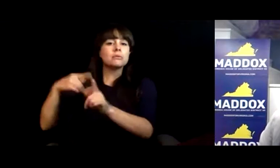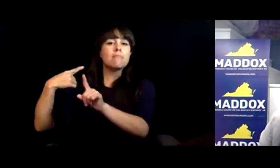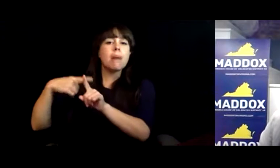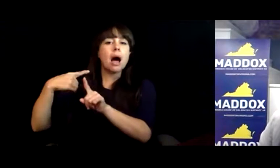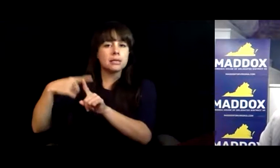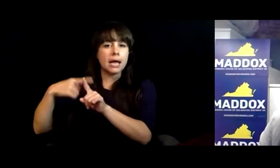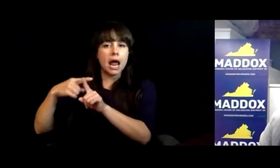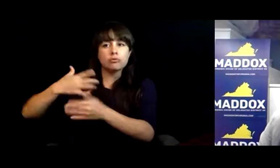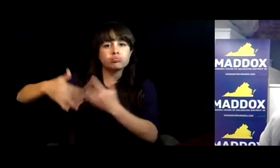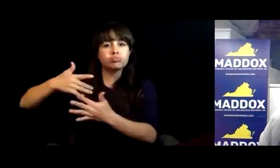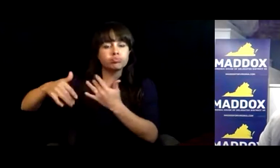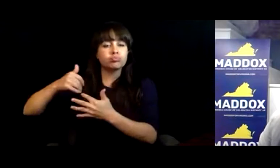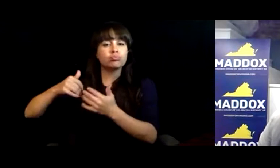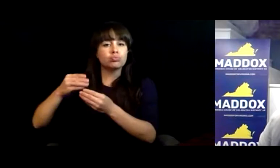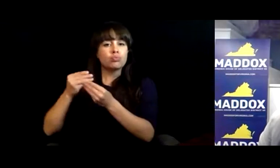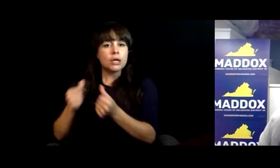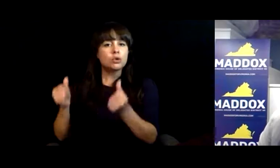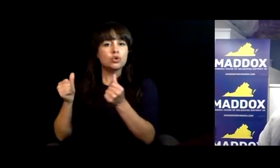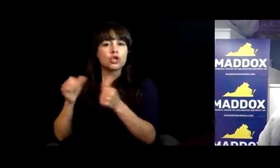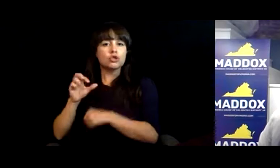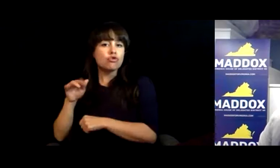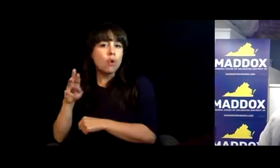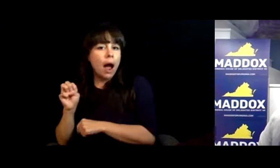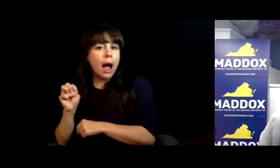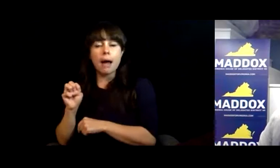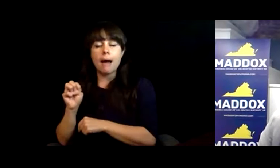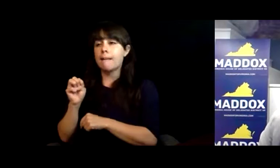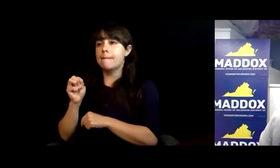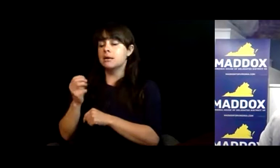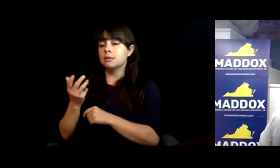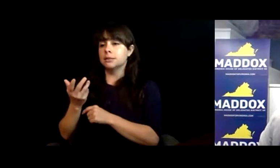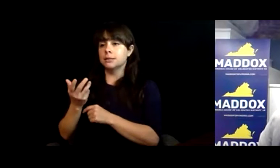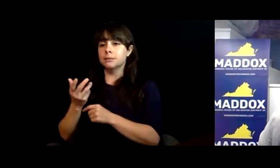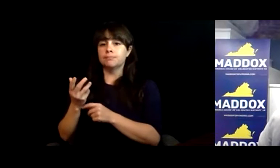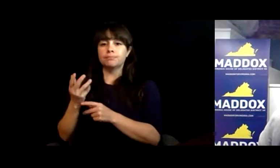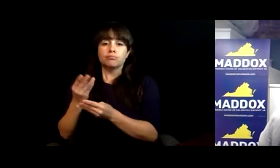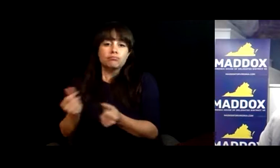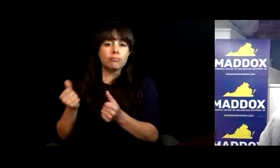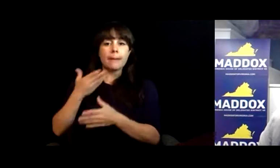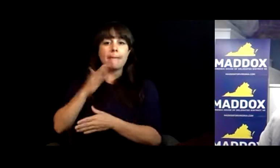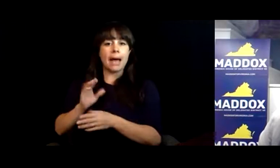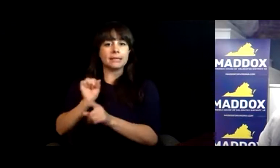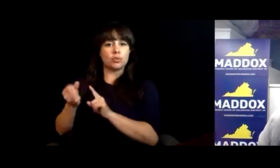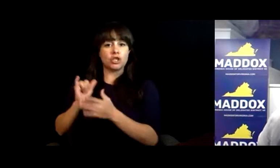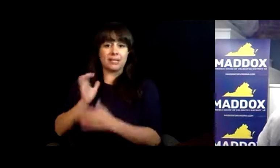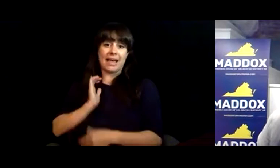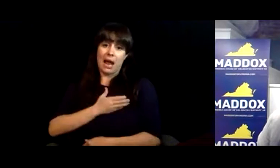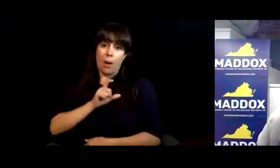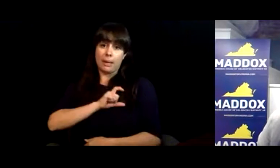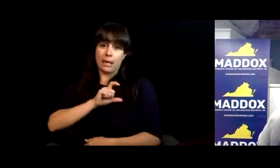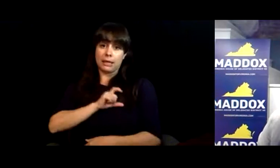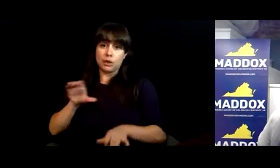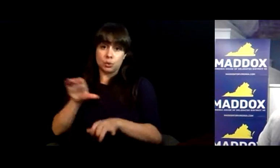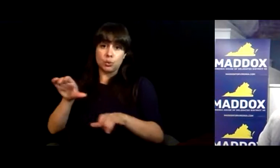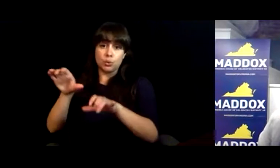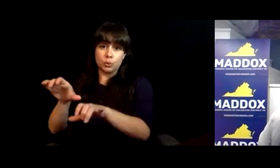incidents, resolutions of crimes, resolutions of bad situations that our police are carrying out. And I